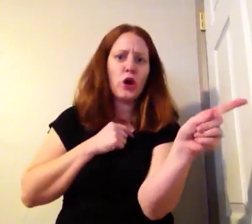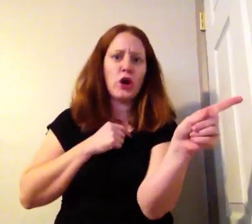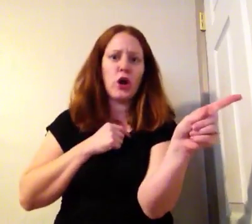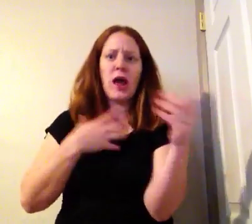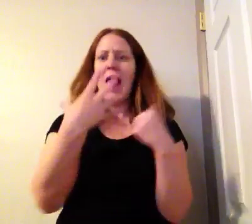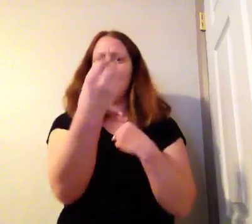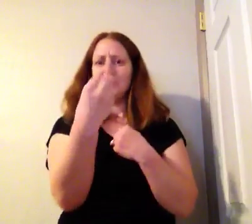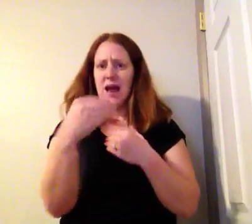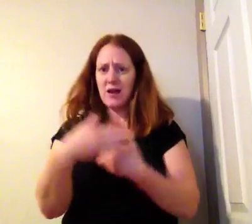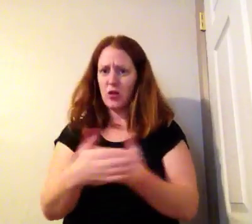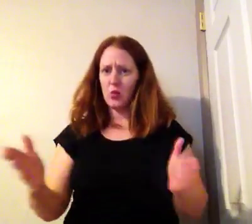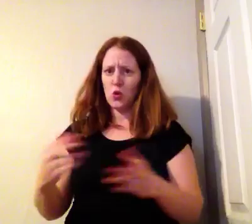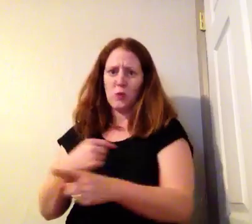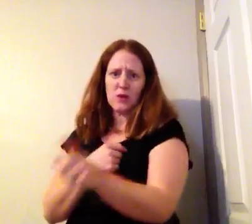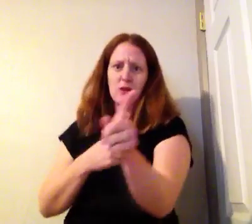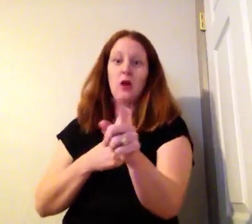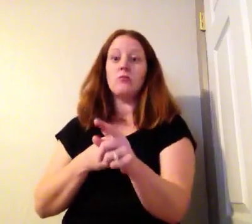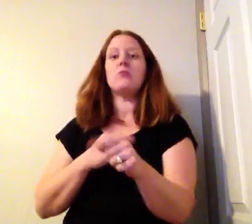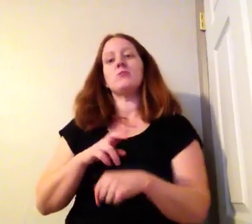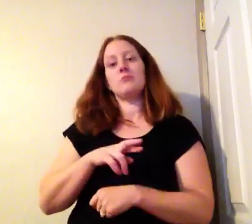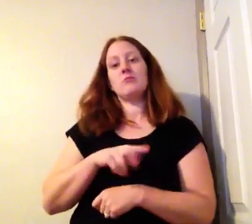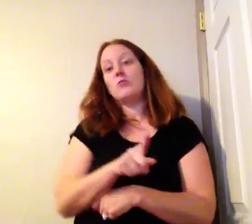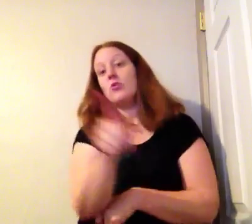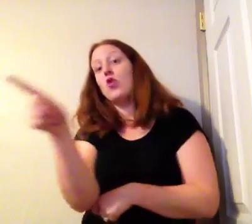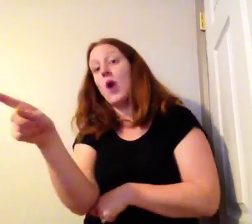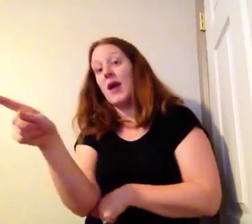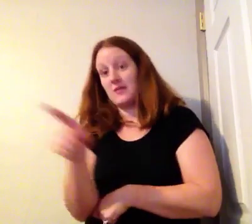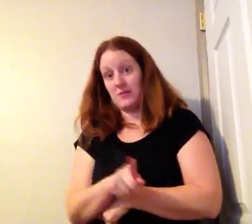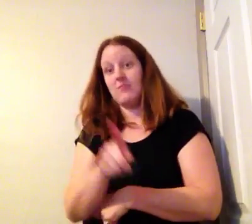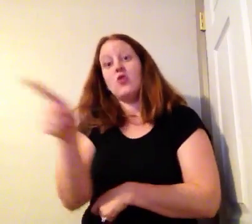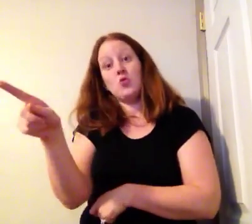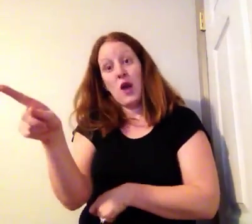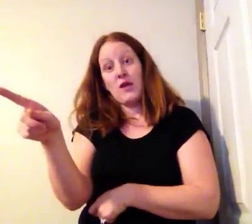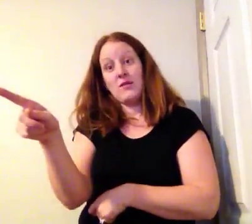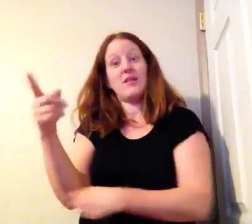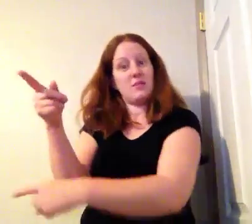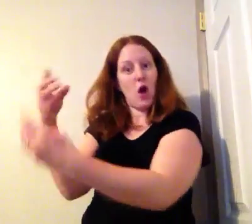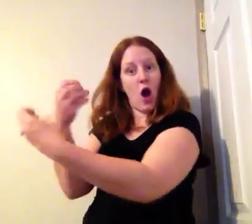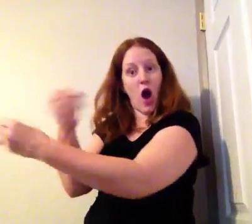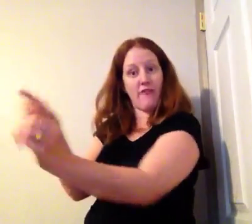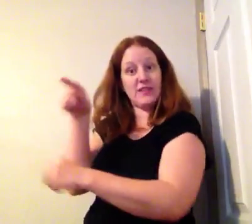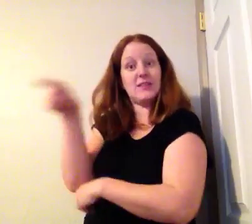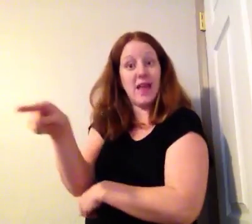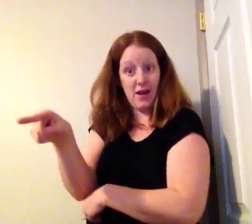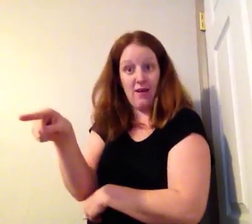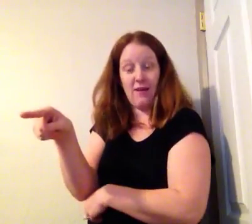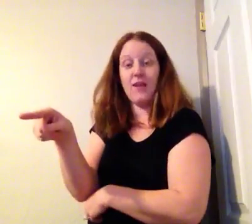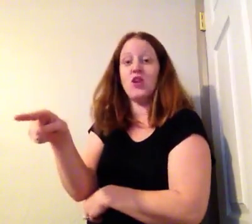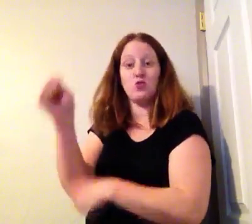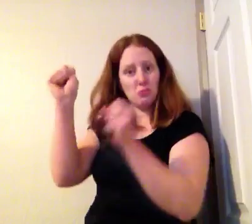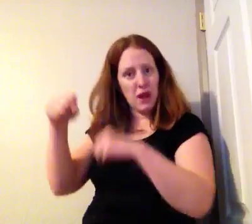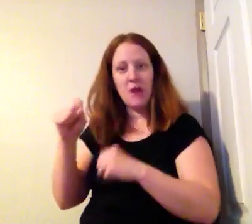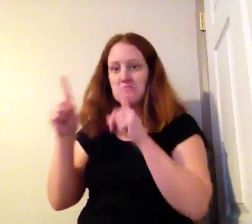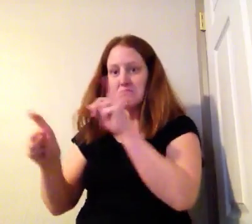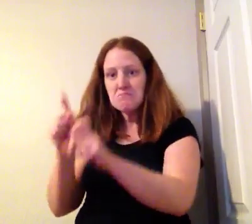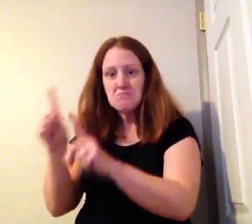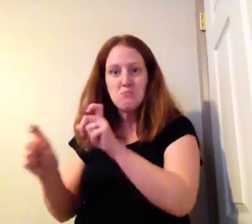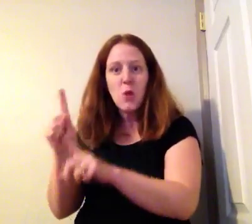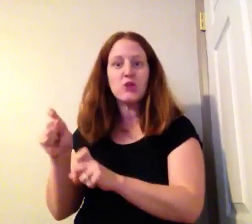to the right is the open office. You can come there. We start next week. You can come there and ask questions. Okay, we try to offer